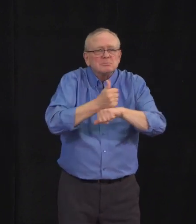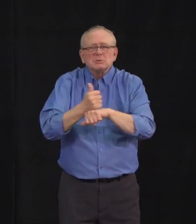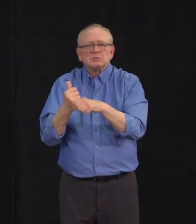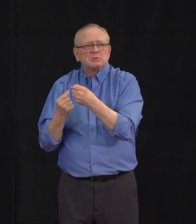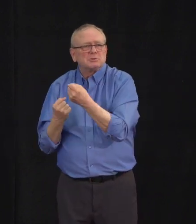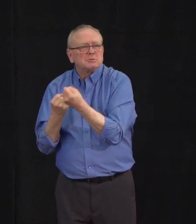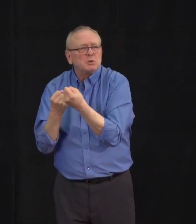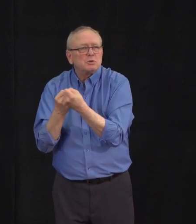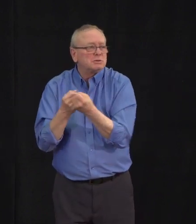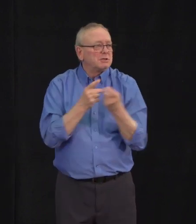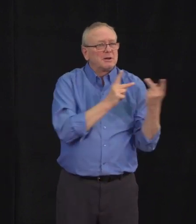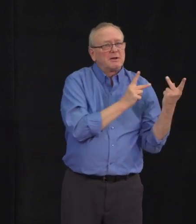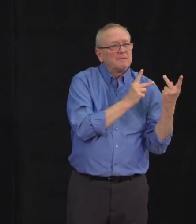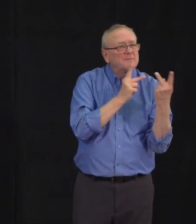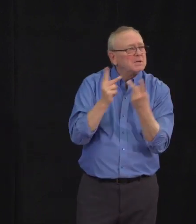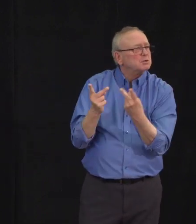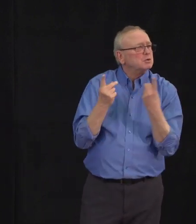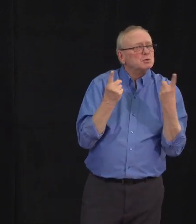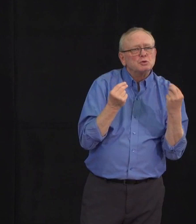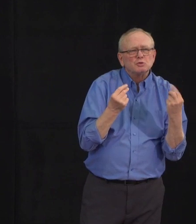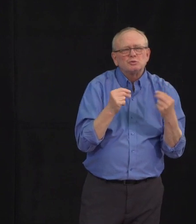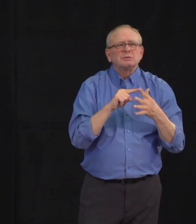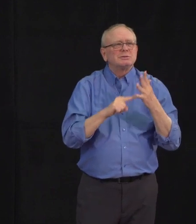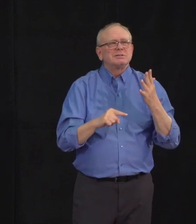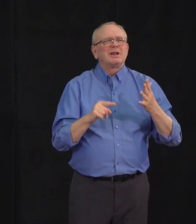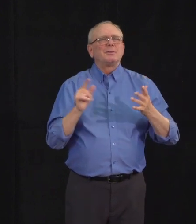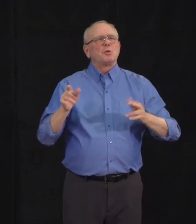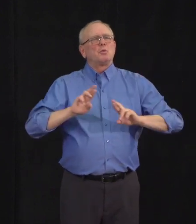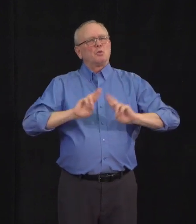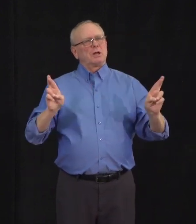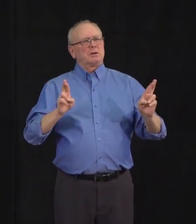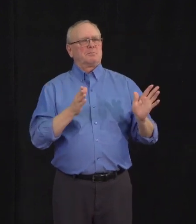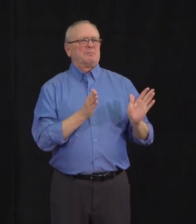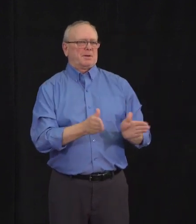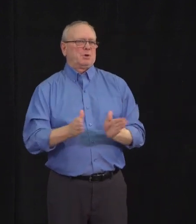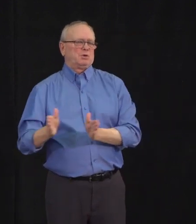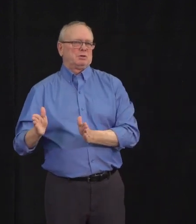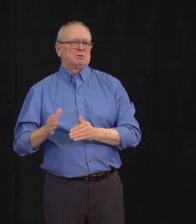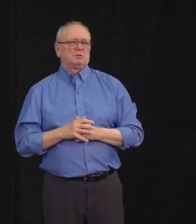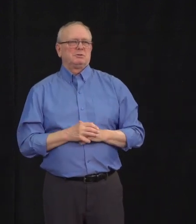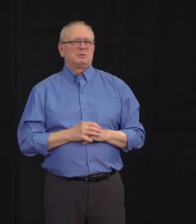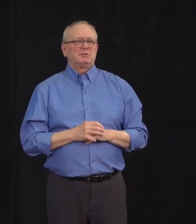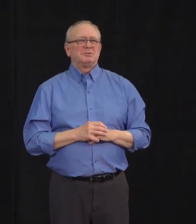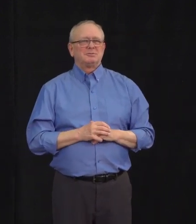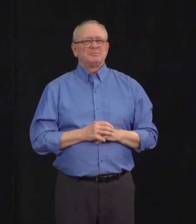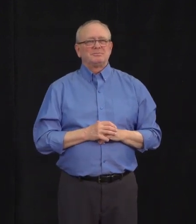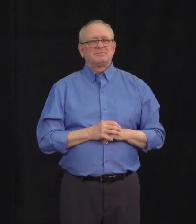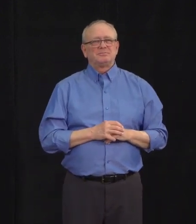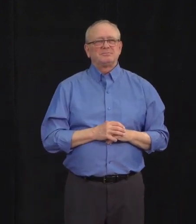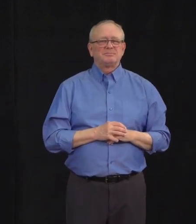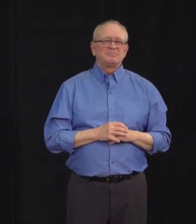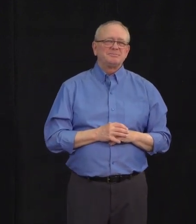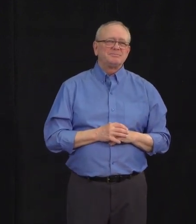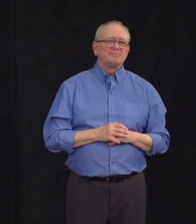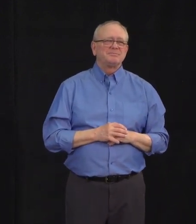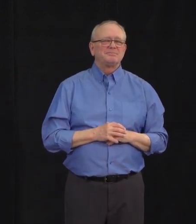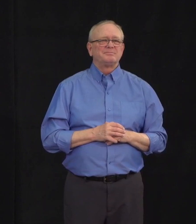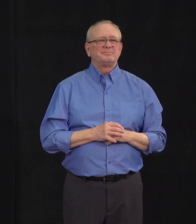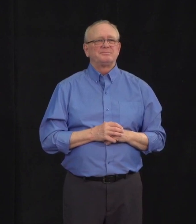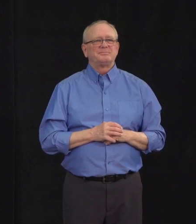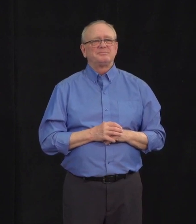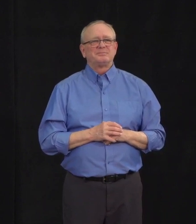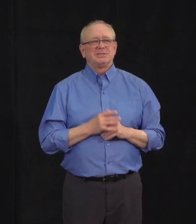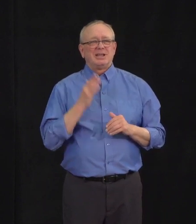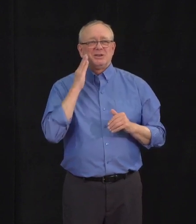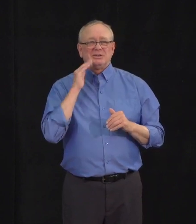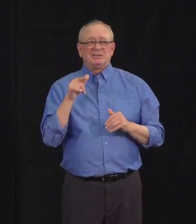there are many that are managing, multiple demands with not always as many staff